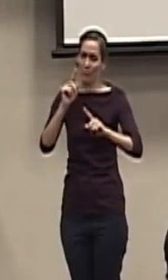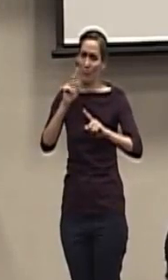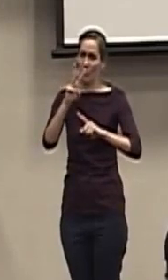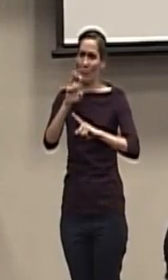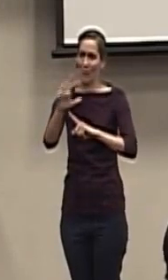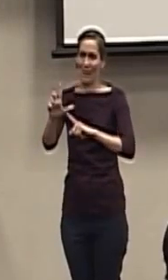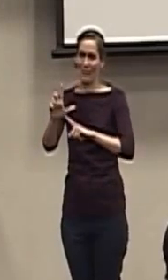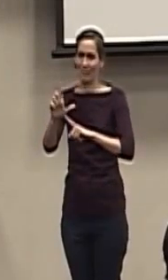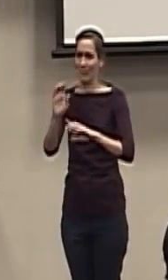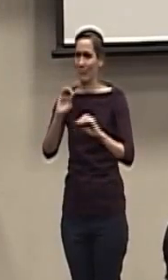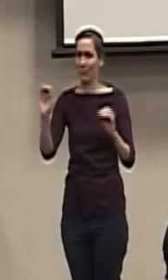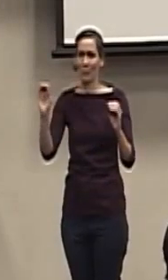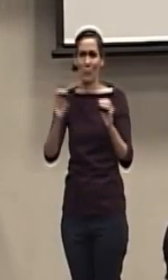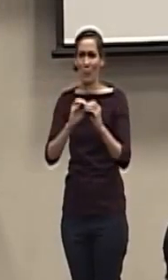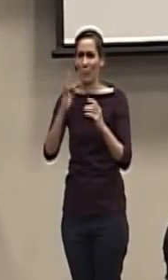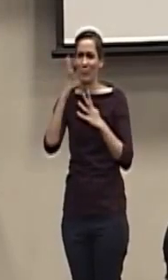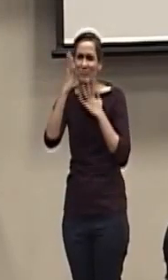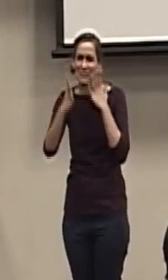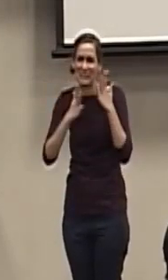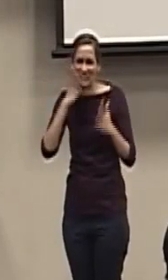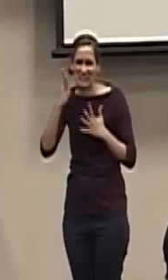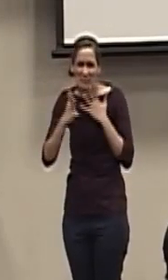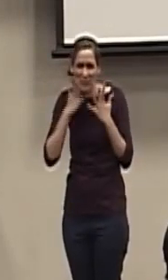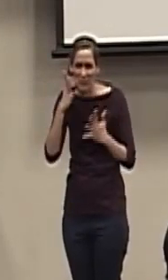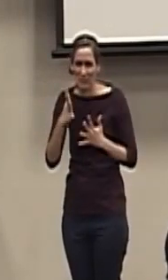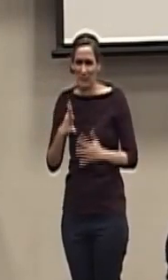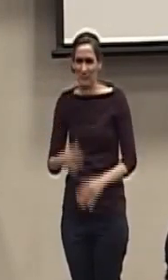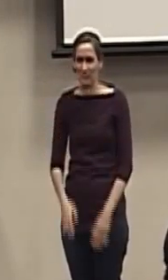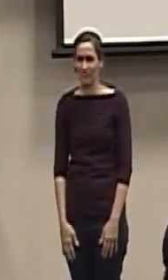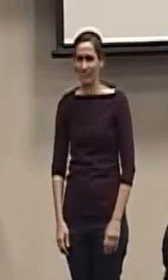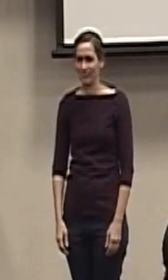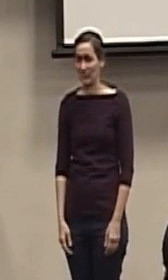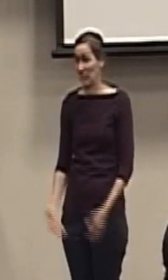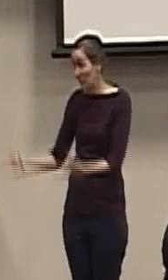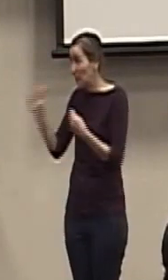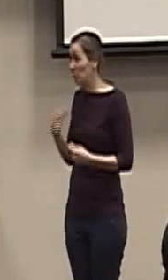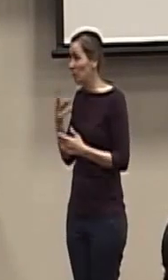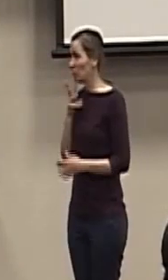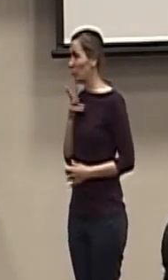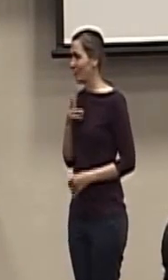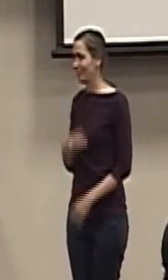Give me the water. He told her, "Go call your husband and come back."